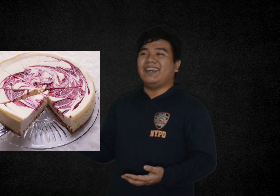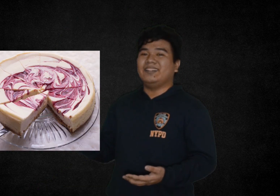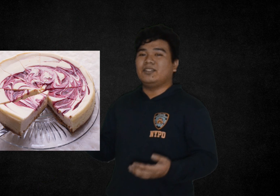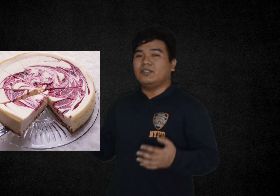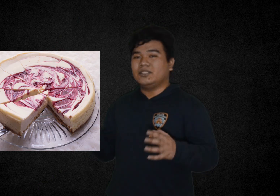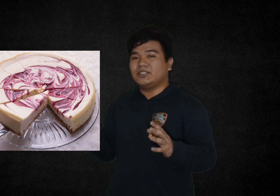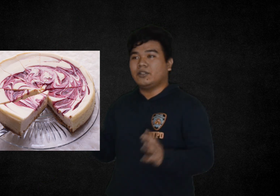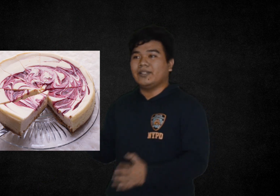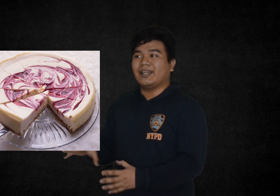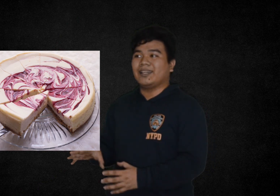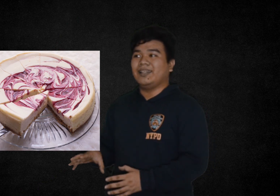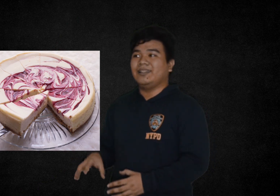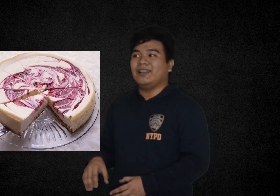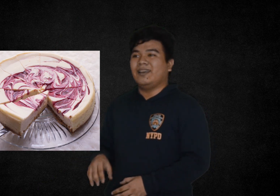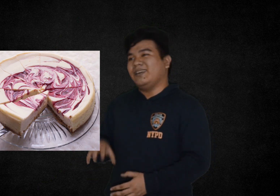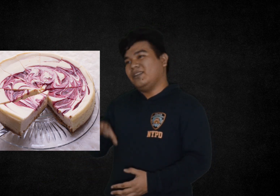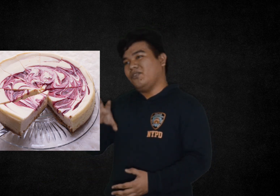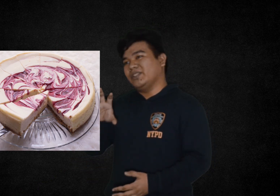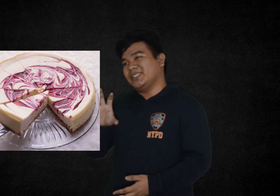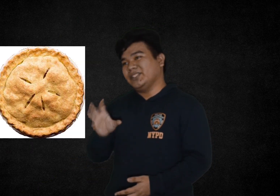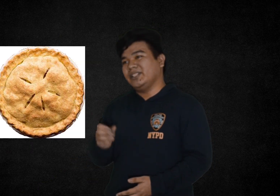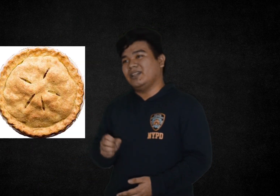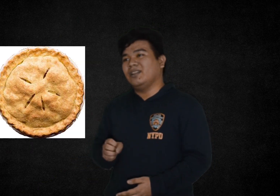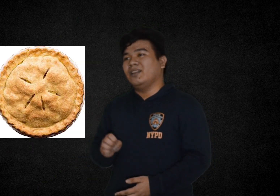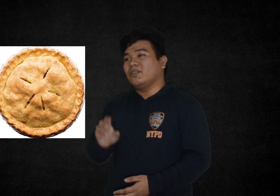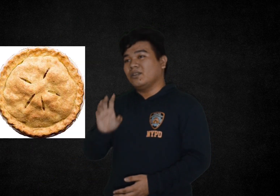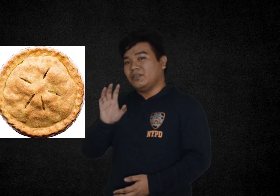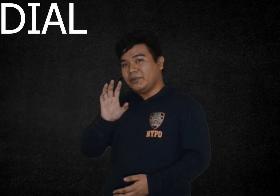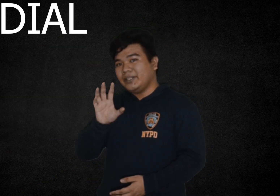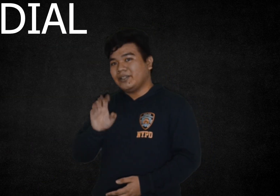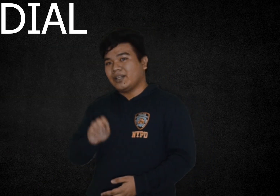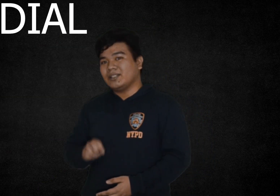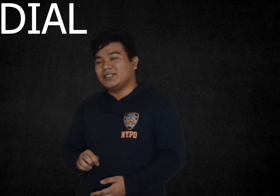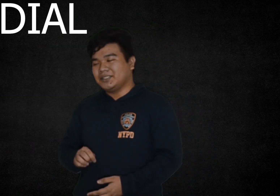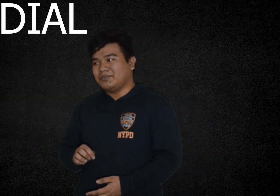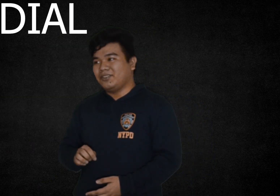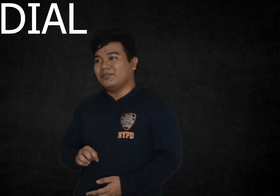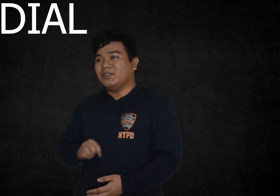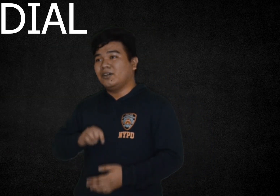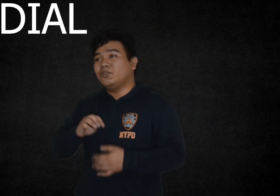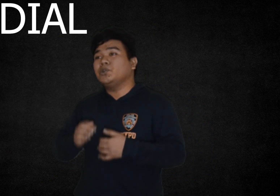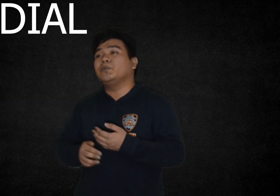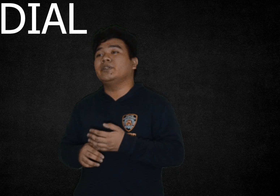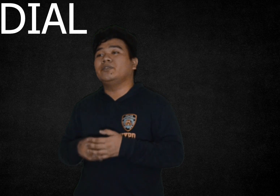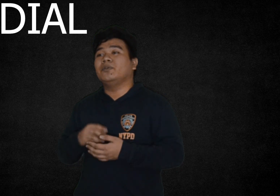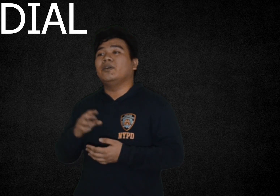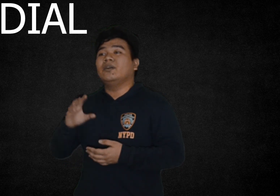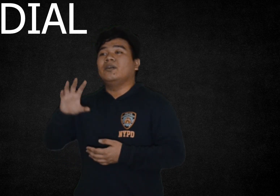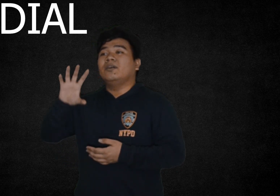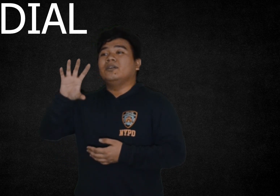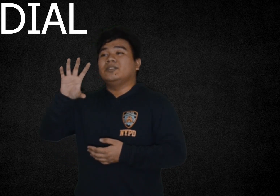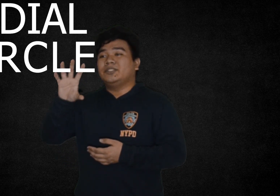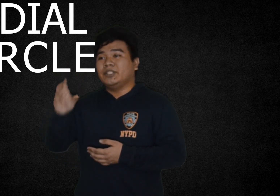and you sew it again, it forms a circle. Radial is from the root word